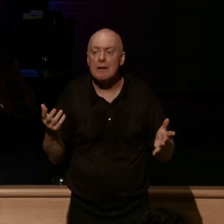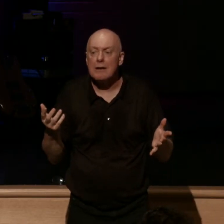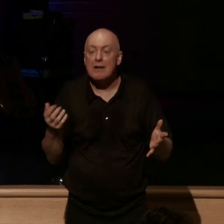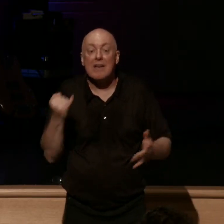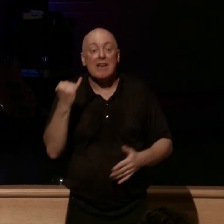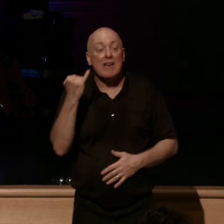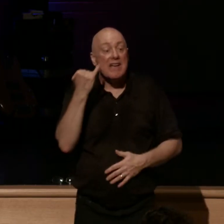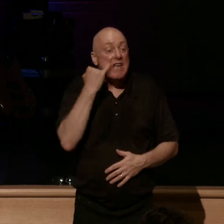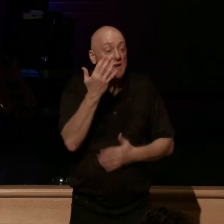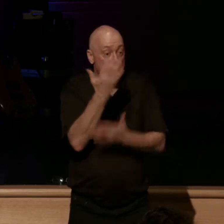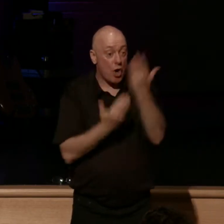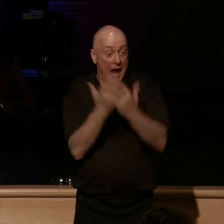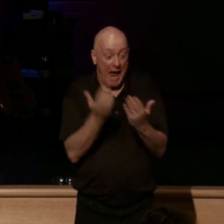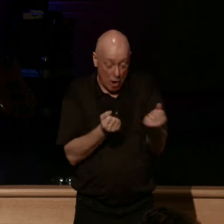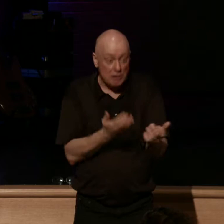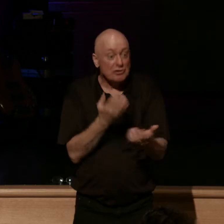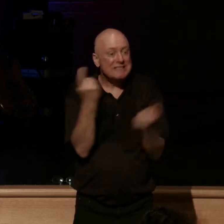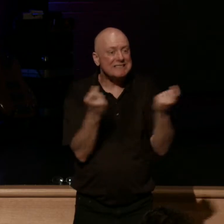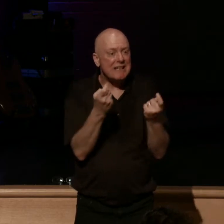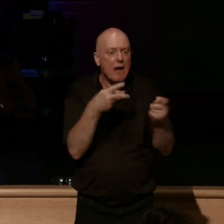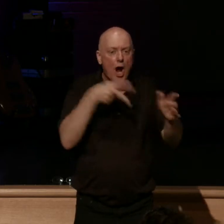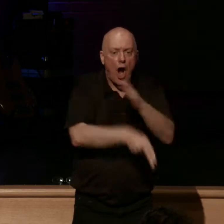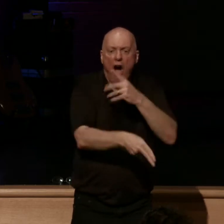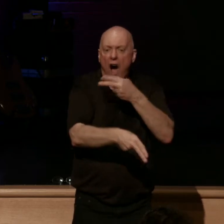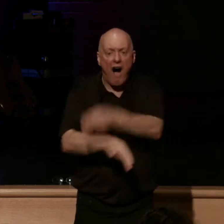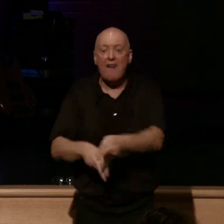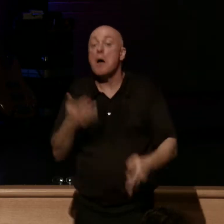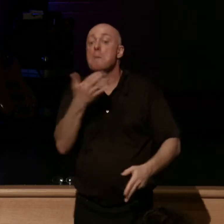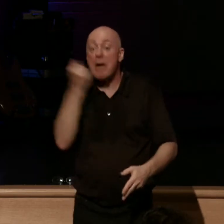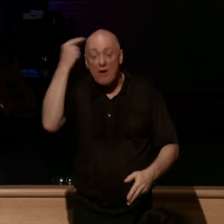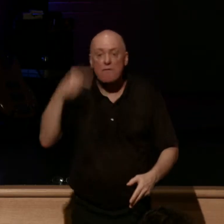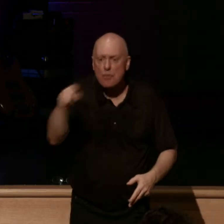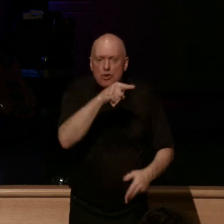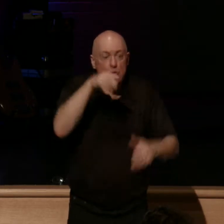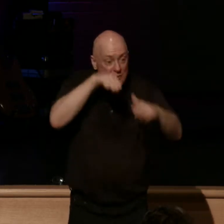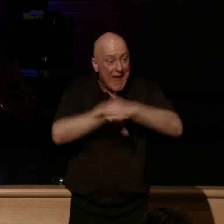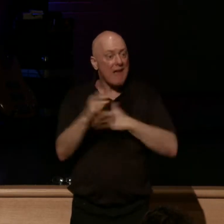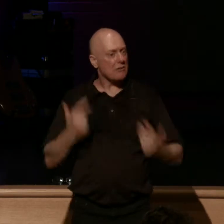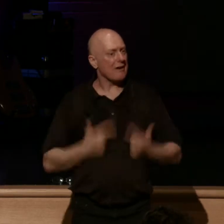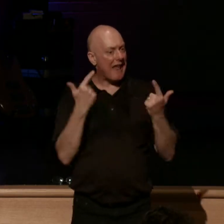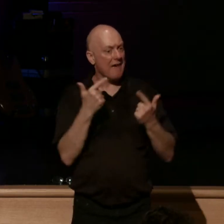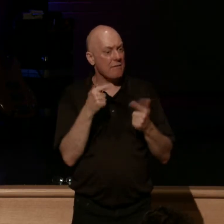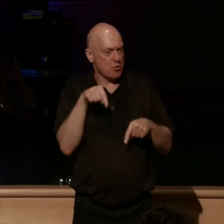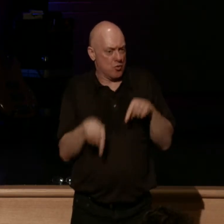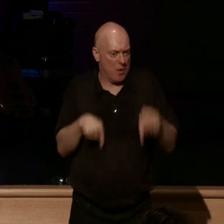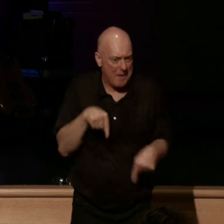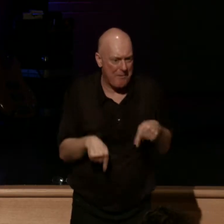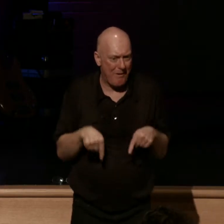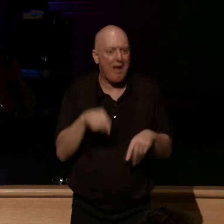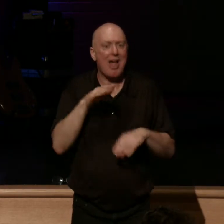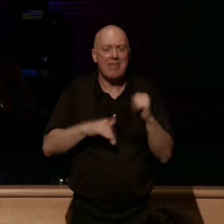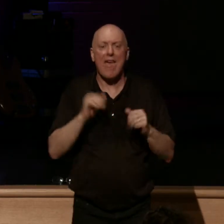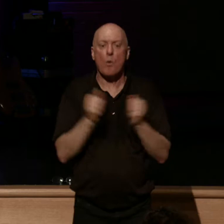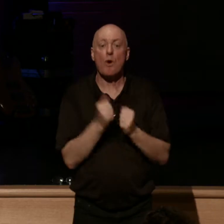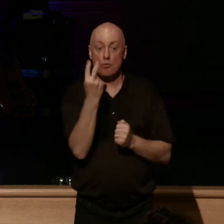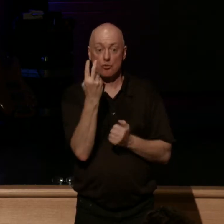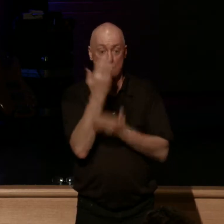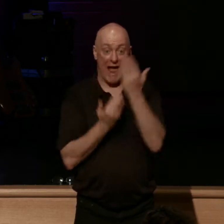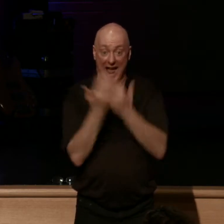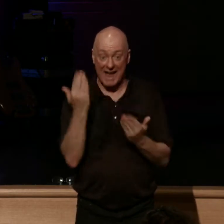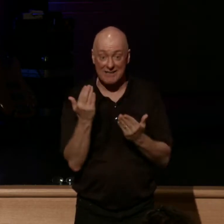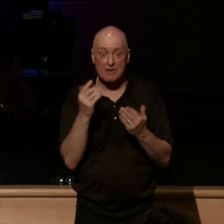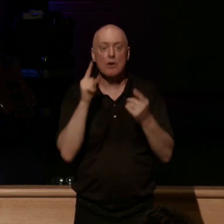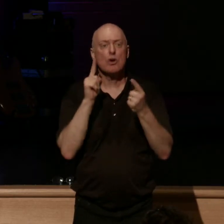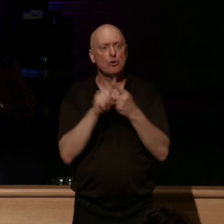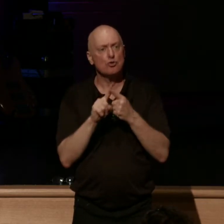"And if your hand causes you to sin, cut it off. It is better for you to enter life crippled than with two hands